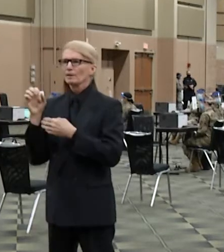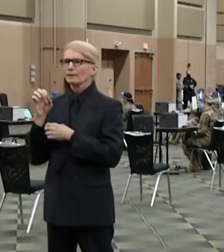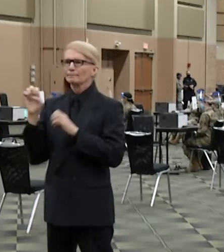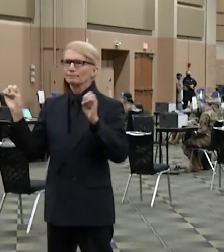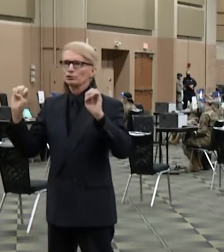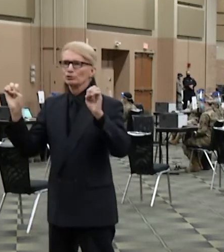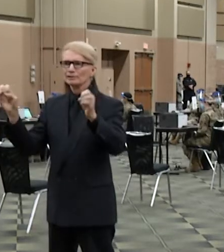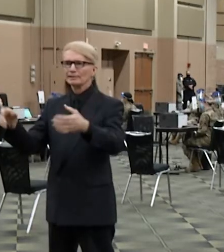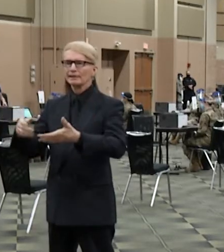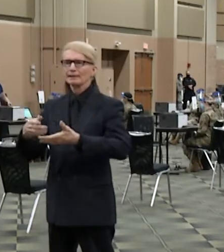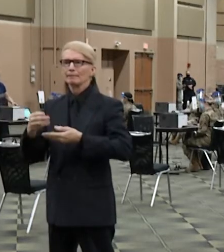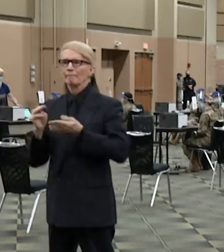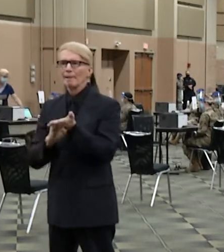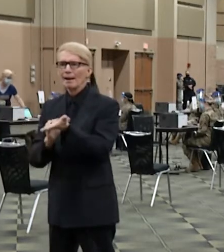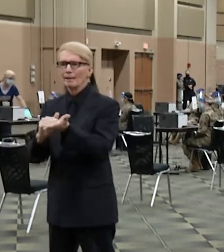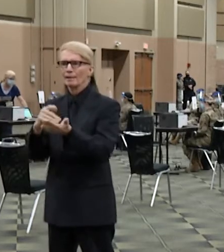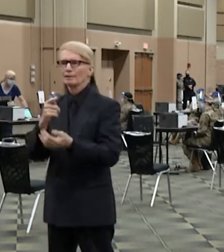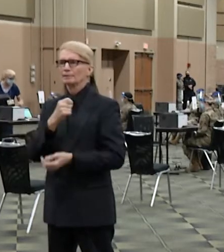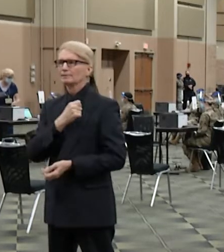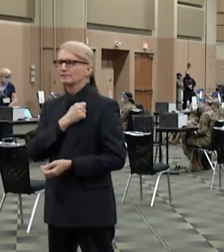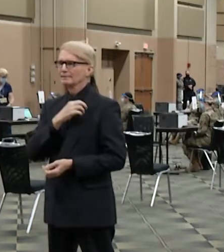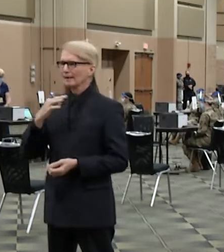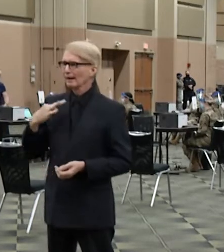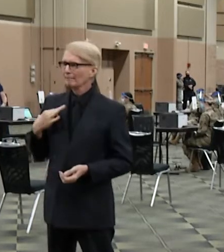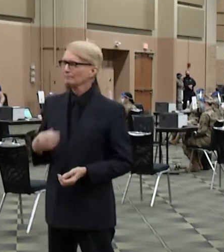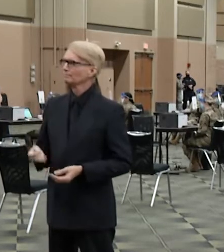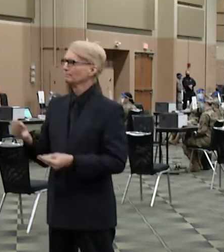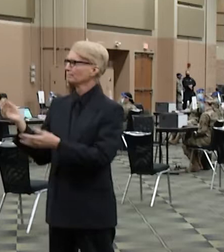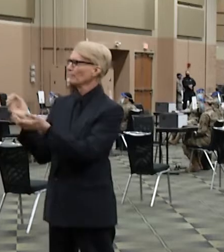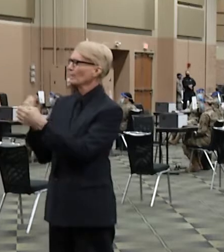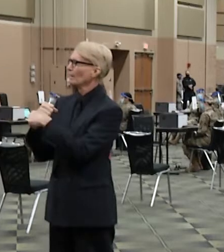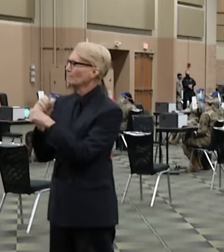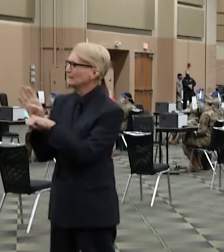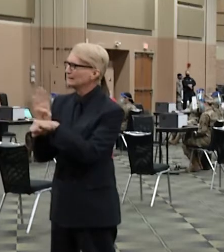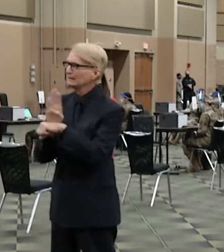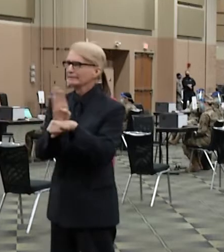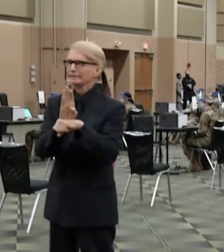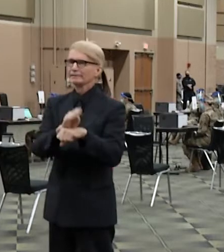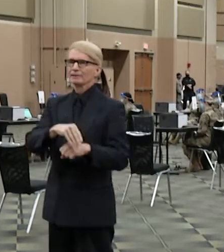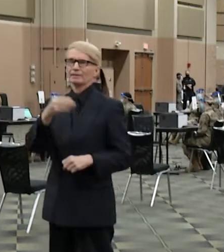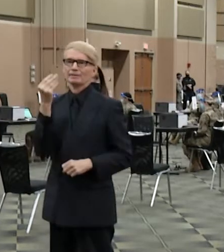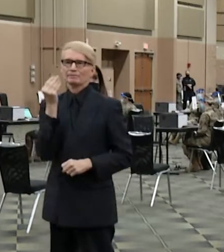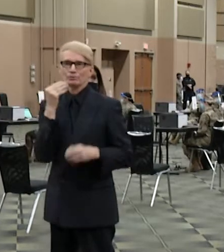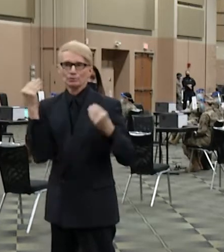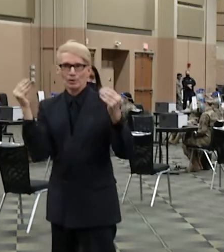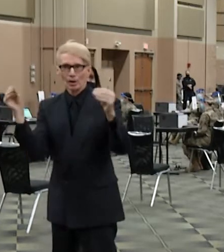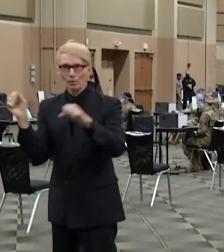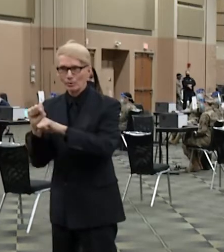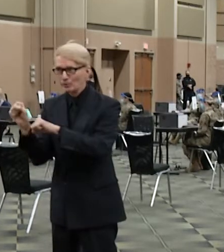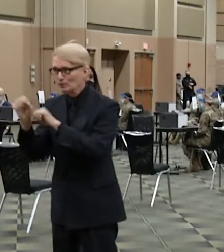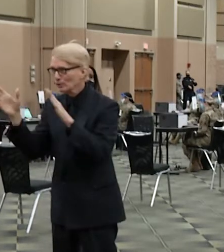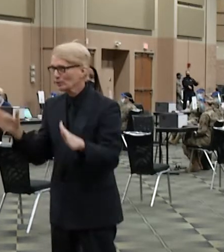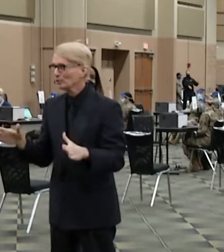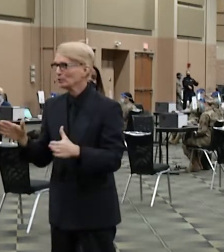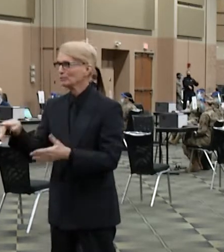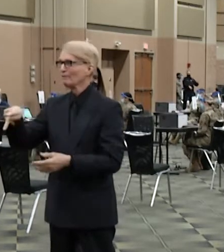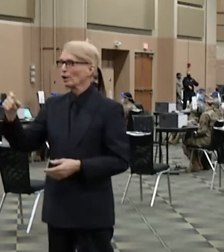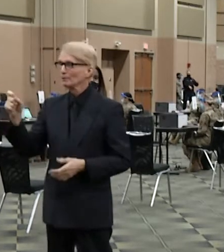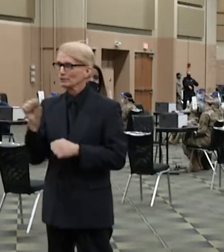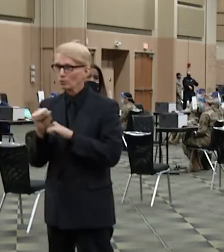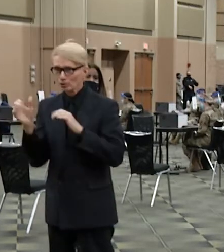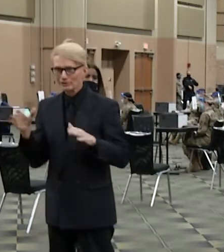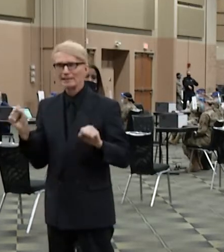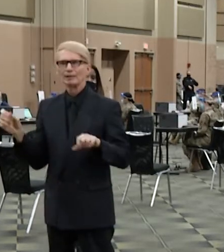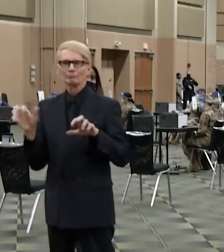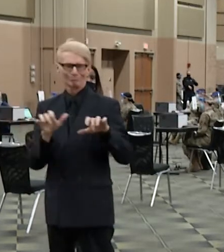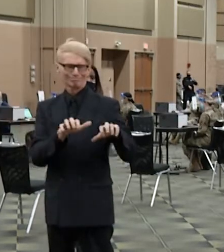folks, manufacturing employees, grocery store personnel, pharmacy personnel, and others will now be able to go to our